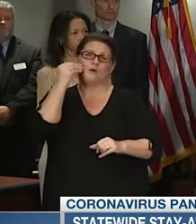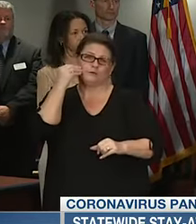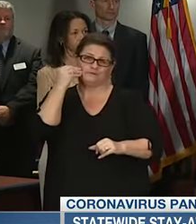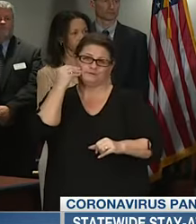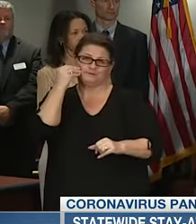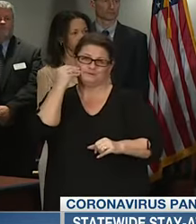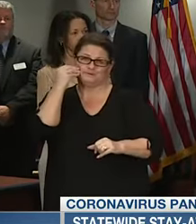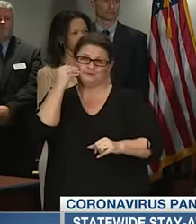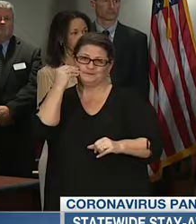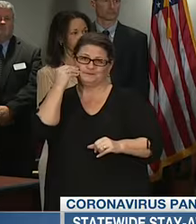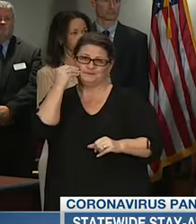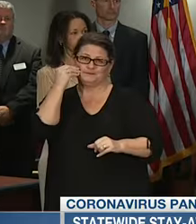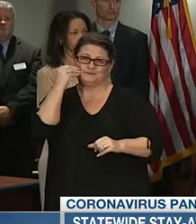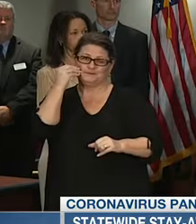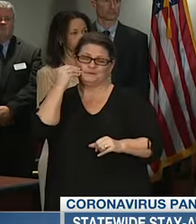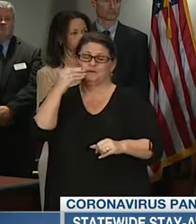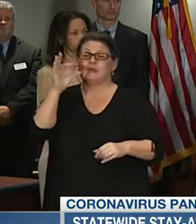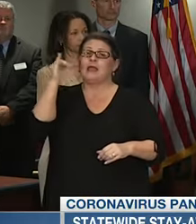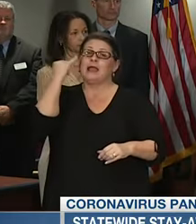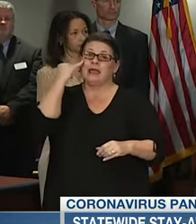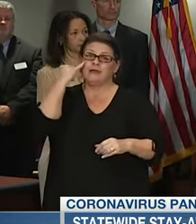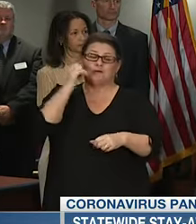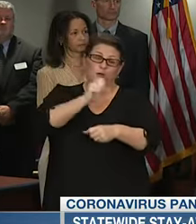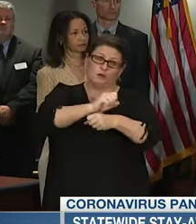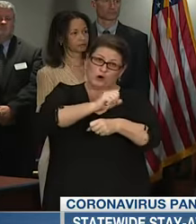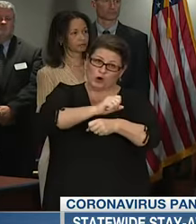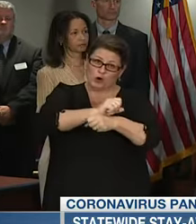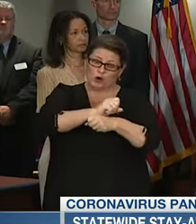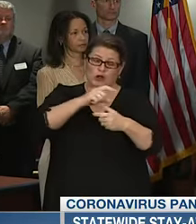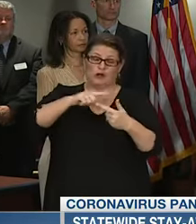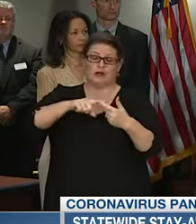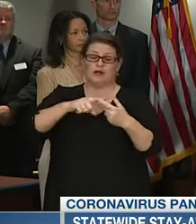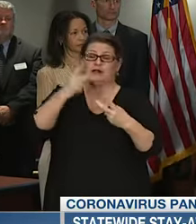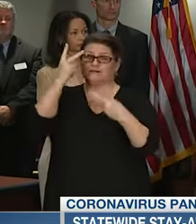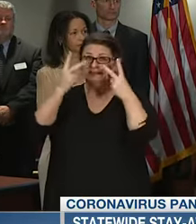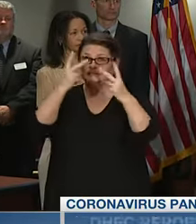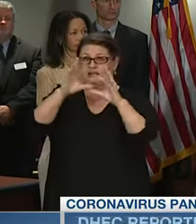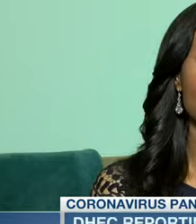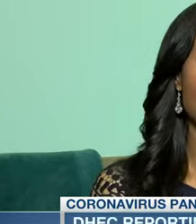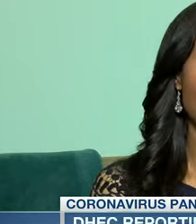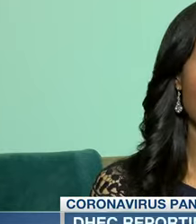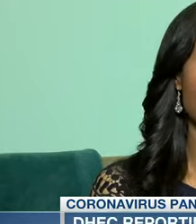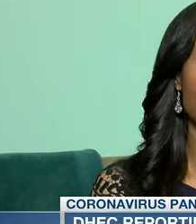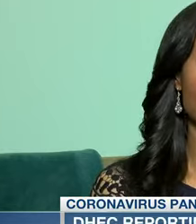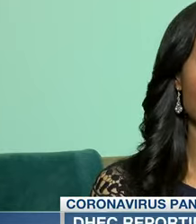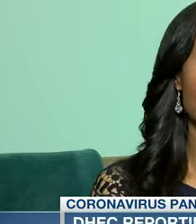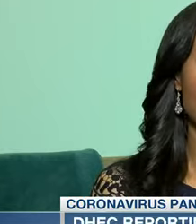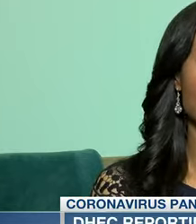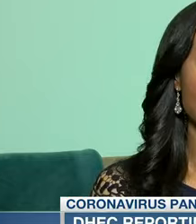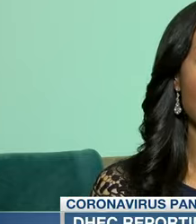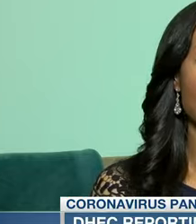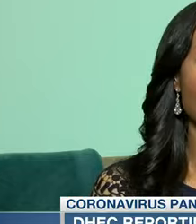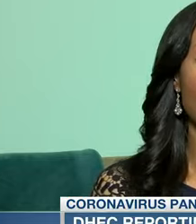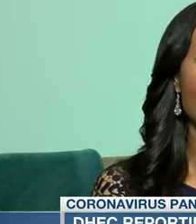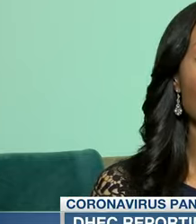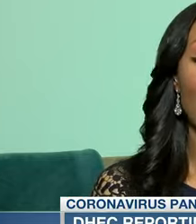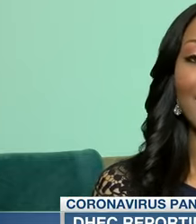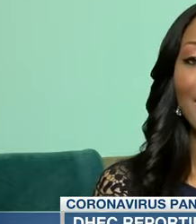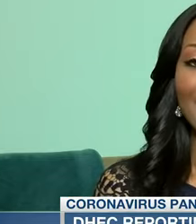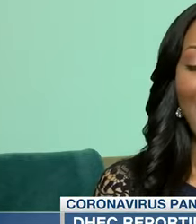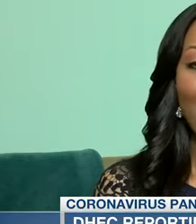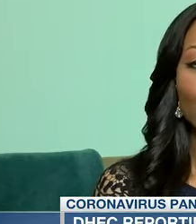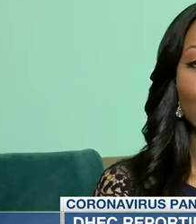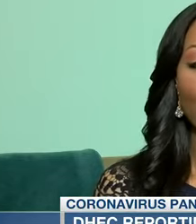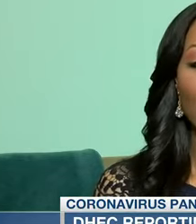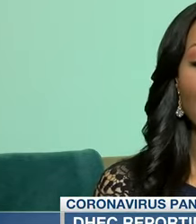20% capacity. Violators might face jail time or a fine. Now, state health officials, they say they're now